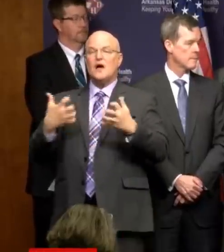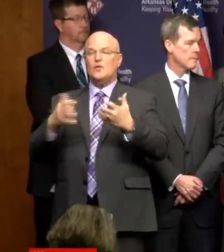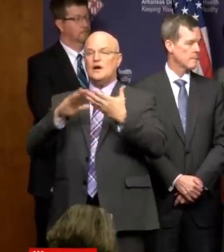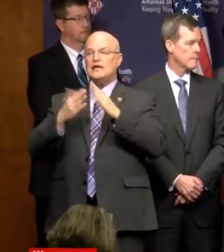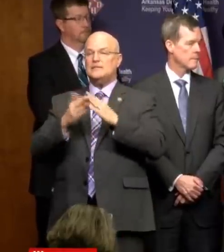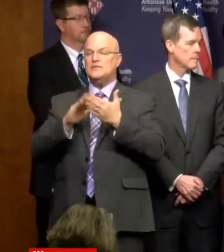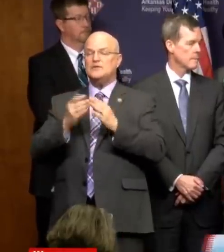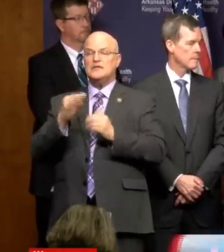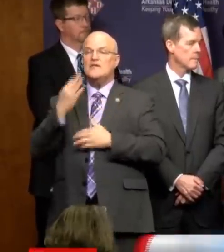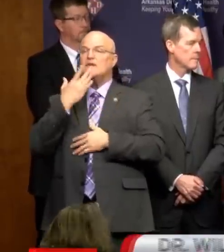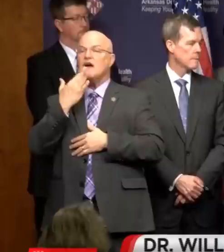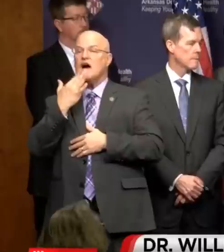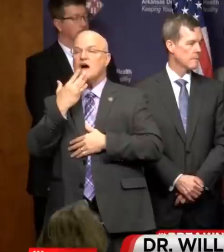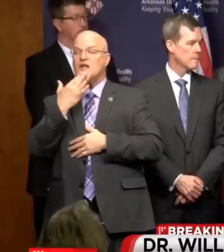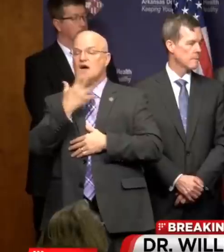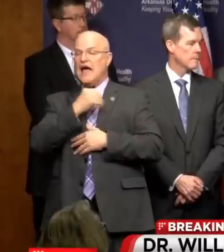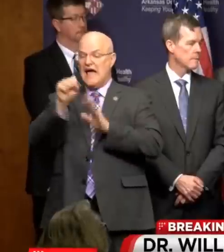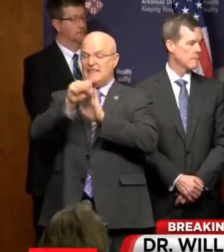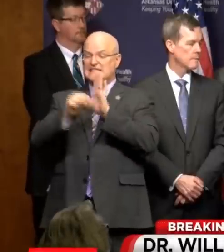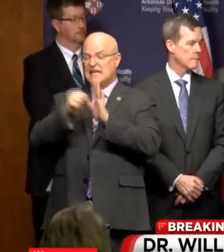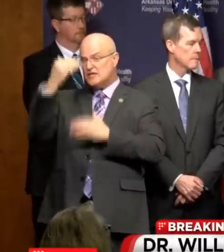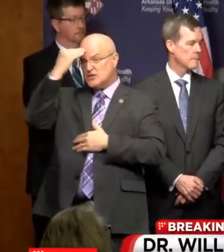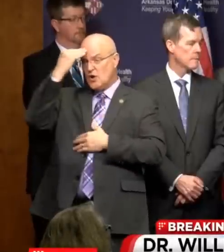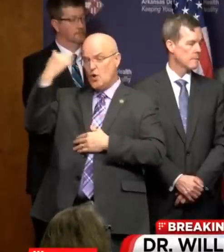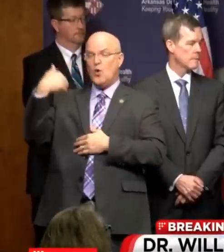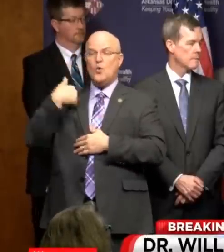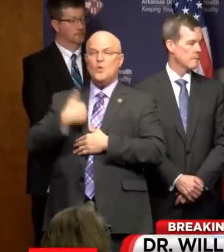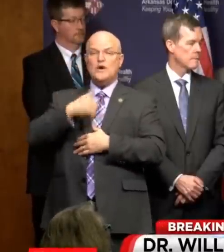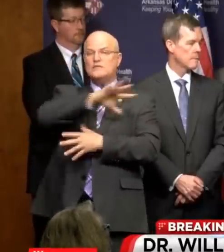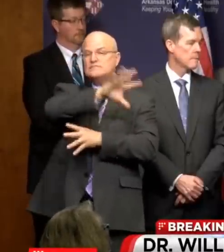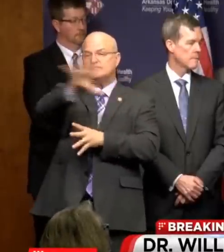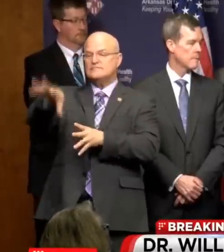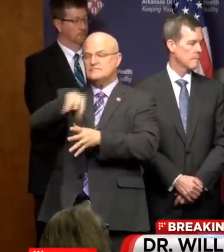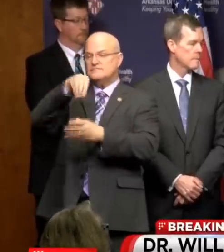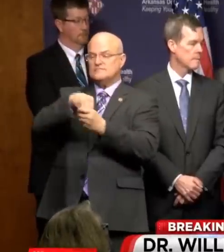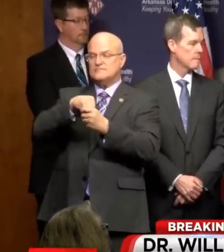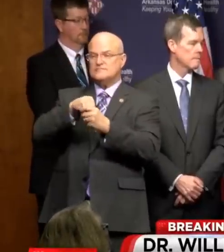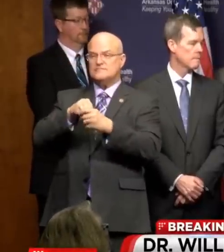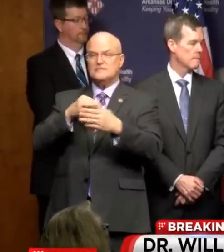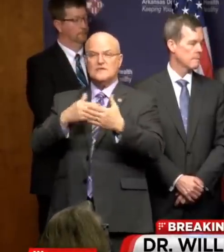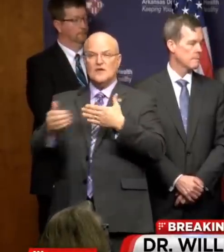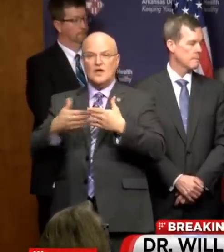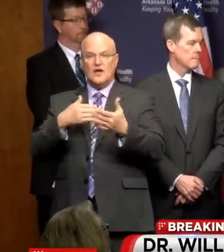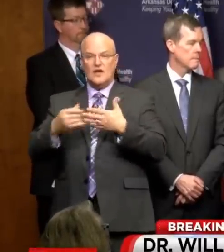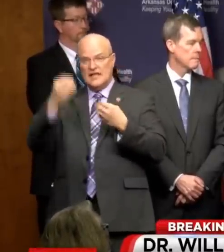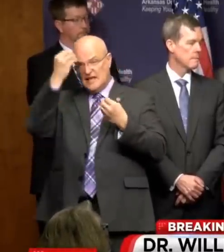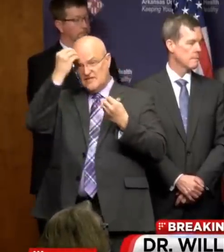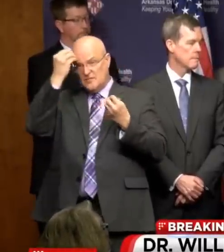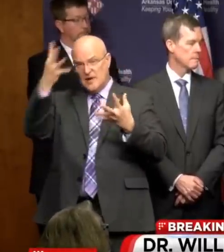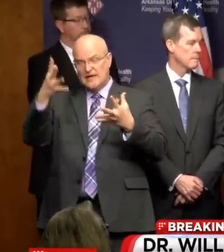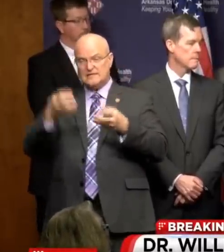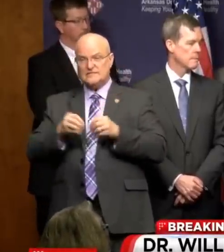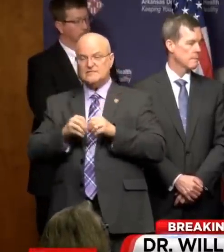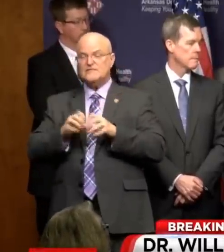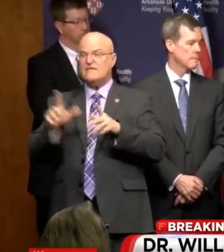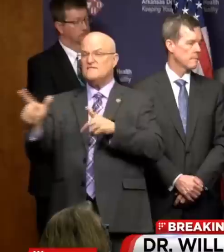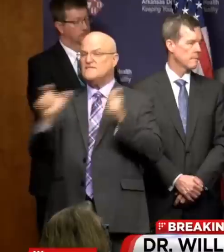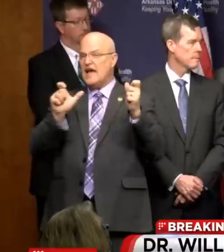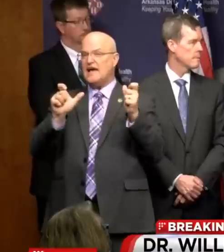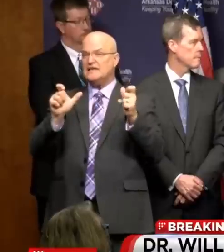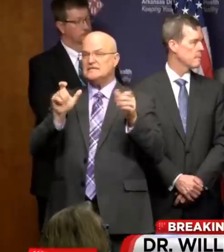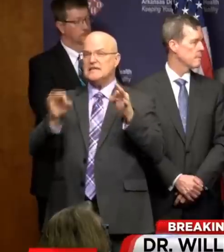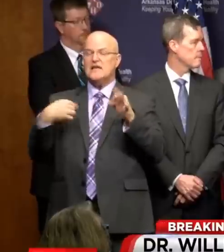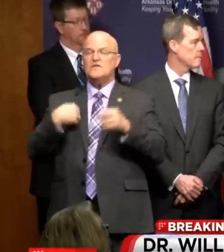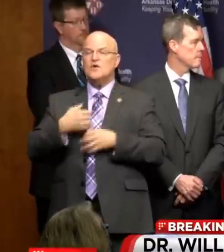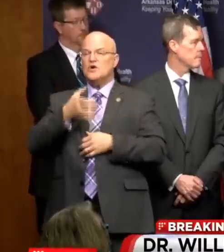of color, and I would like the state as a whole to know that we're really in this together. And that while the information that's being provided seems to be coming very fast, it's as if